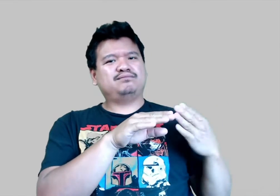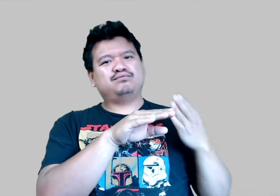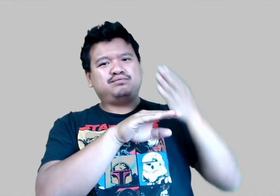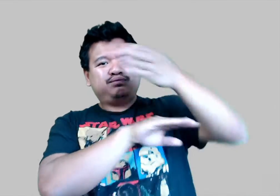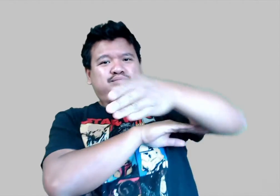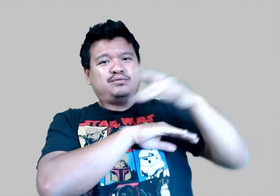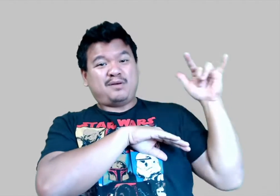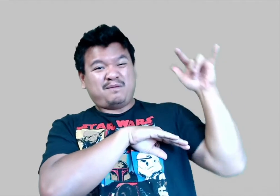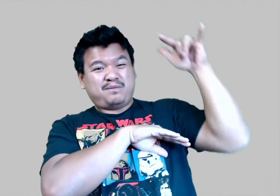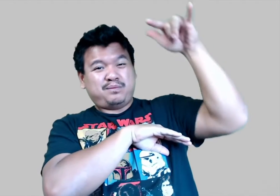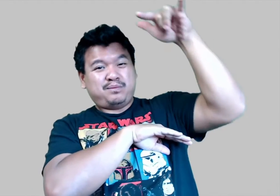the wilderness.